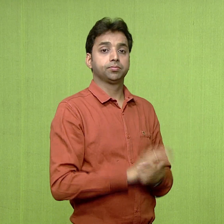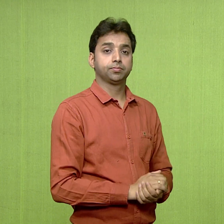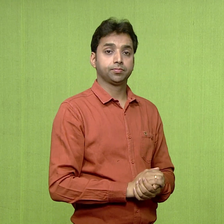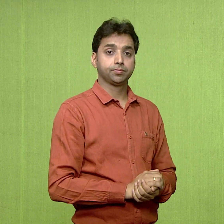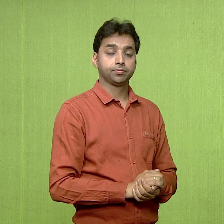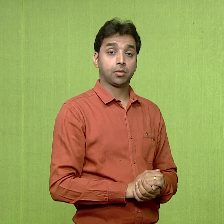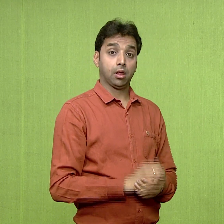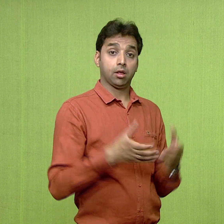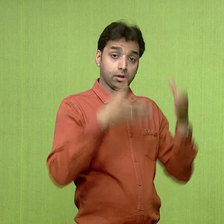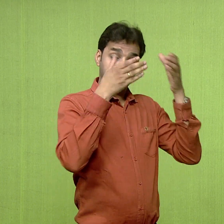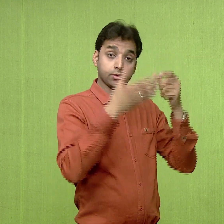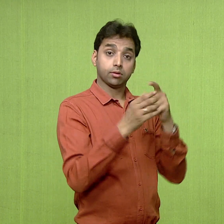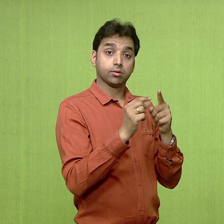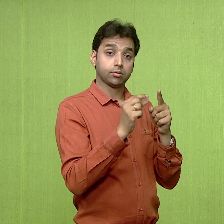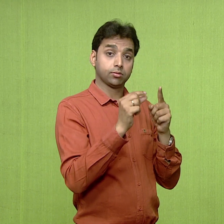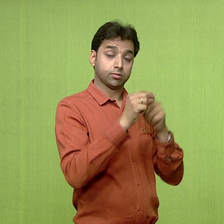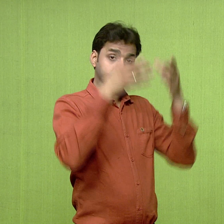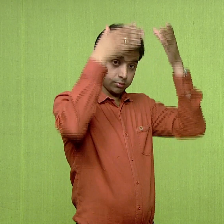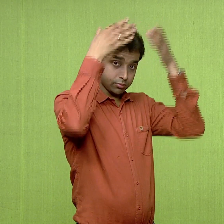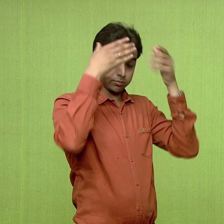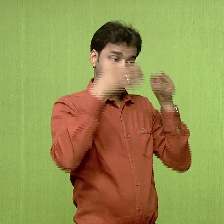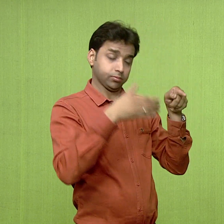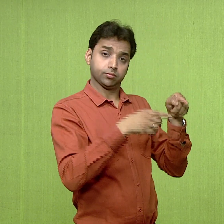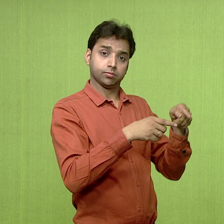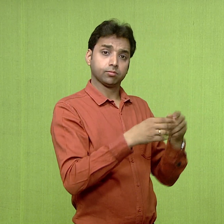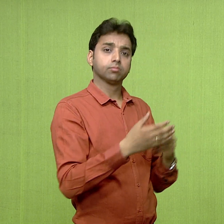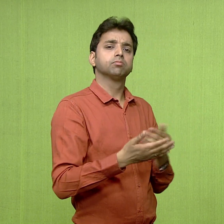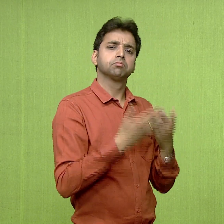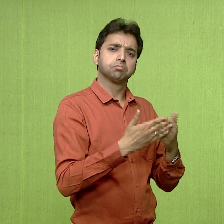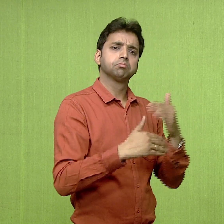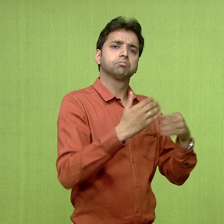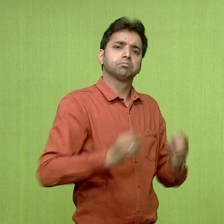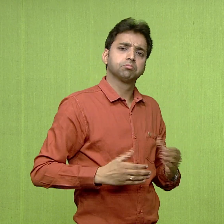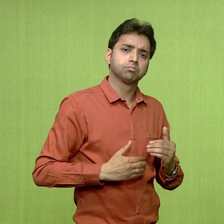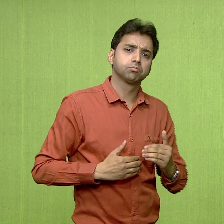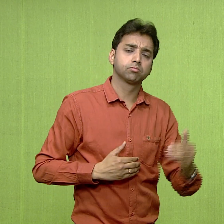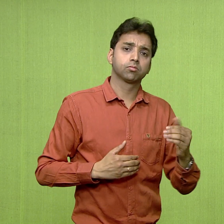The prince's education began with the Upanyan ceremony.